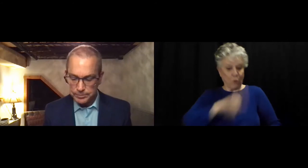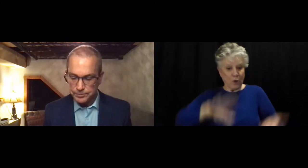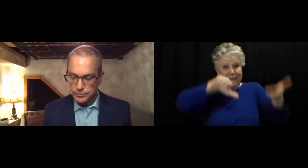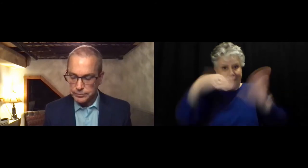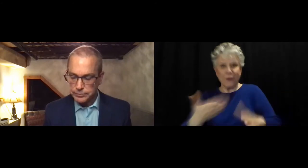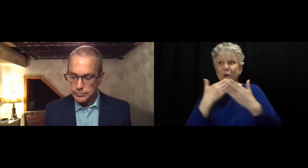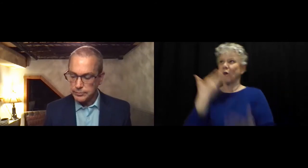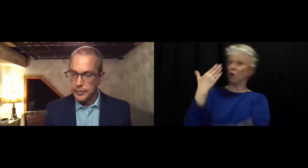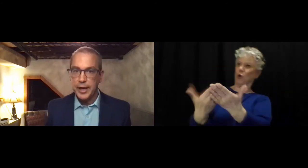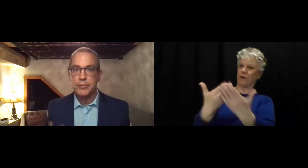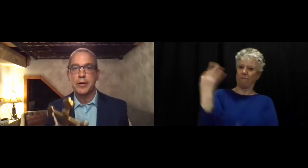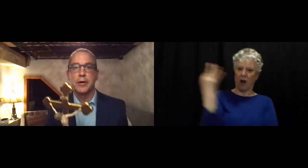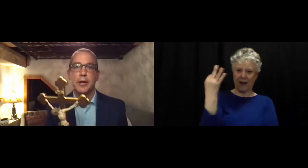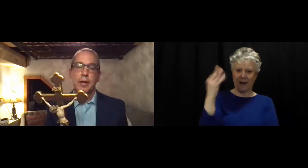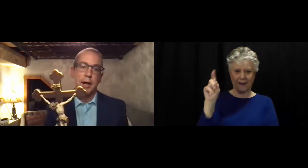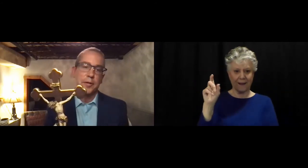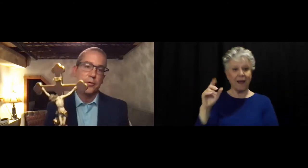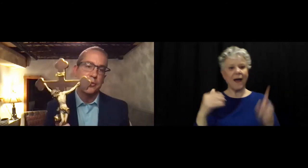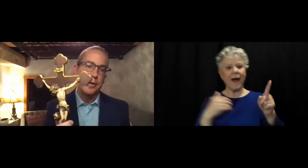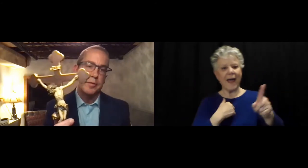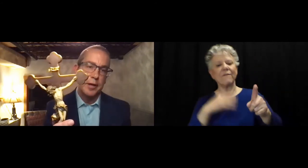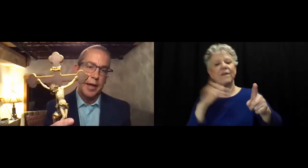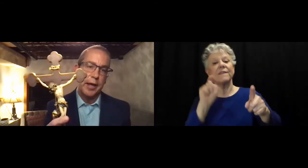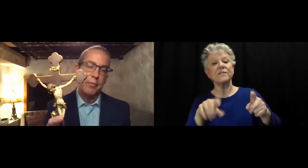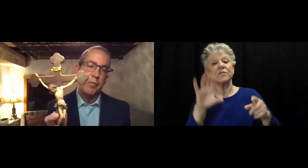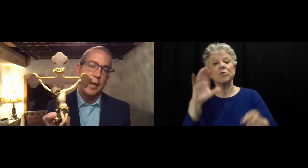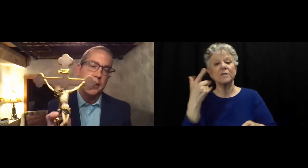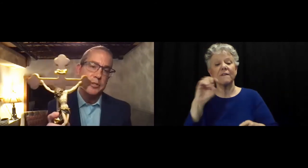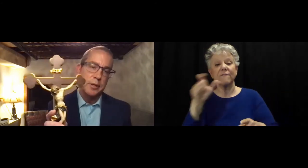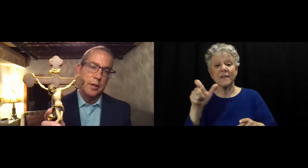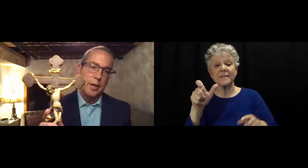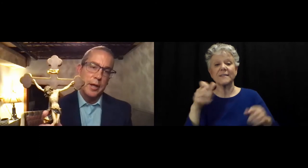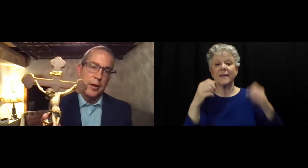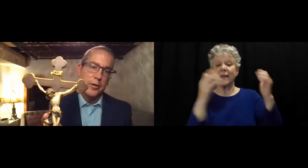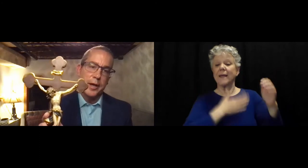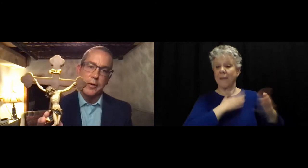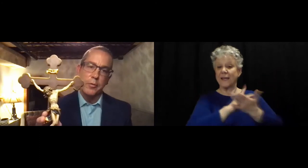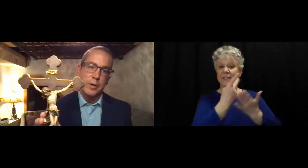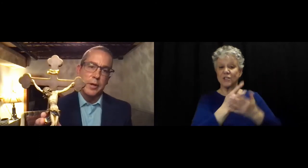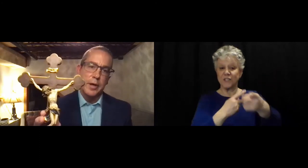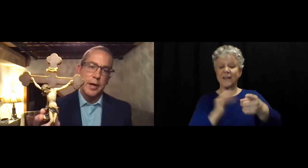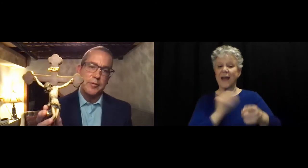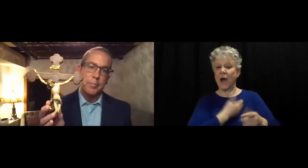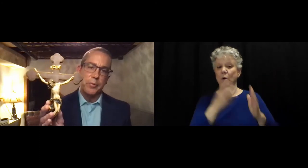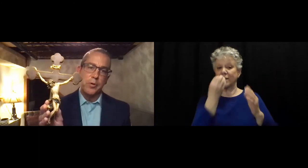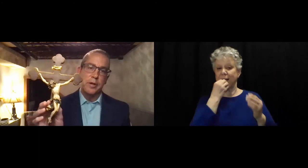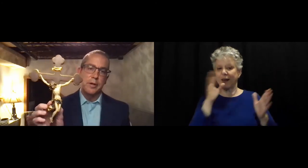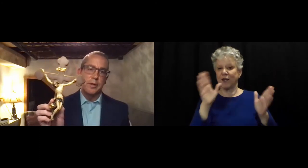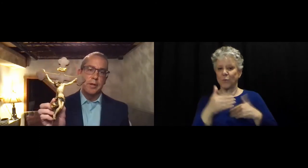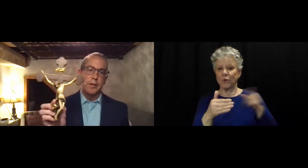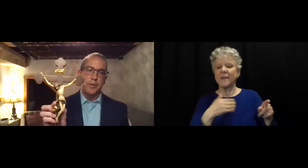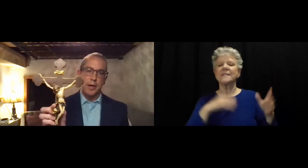Friday? I have here this crucifix hanging from my kitchen in our dining room. It's a